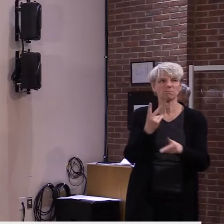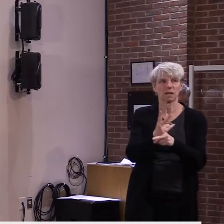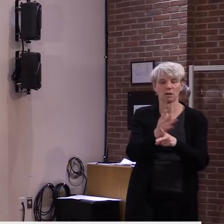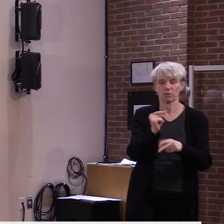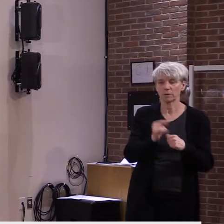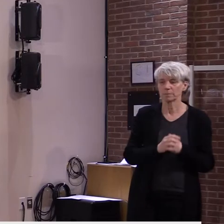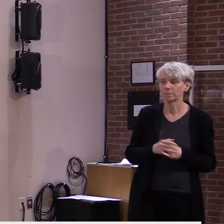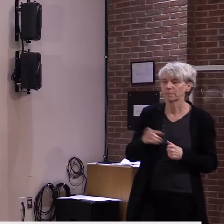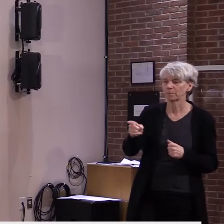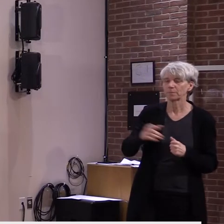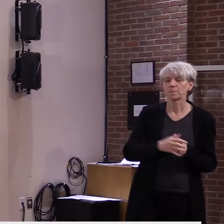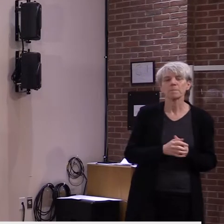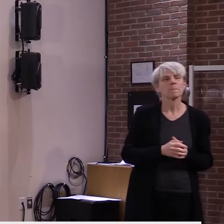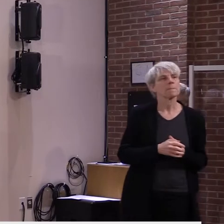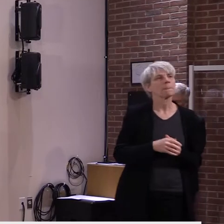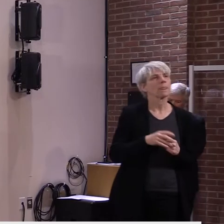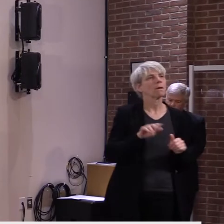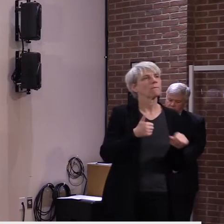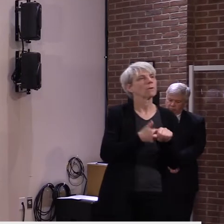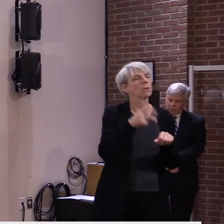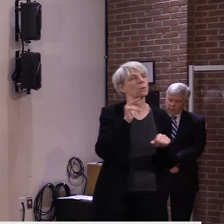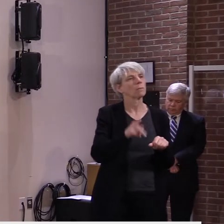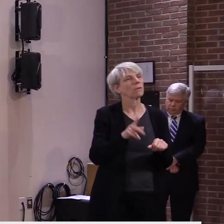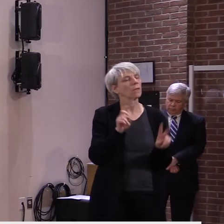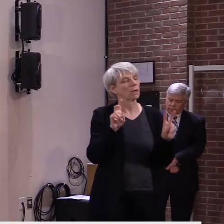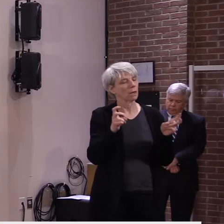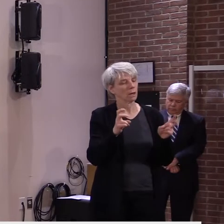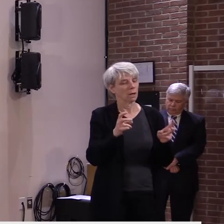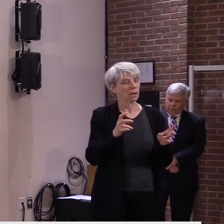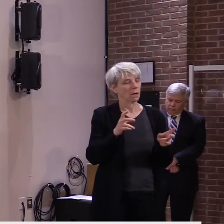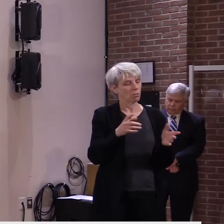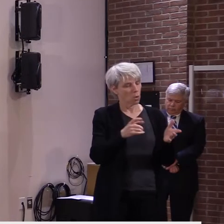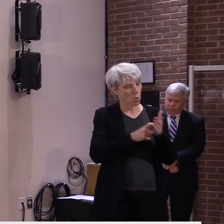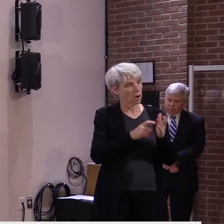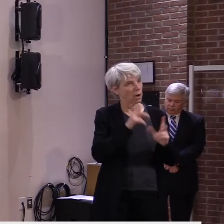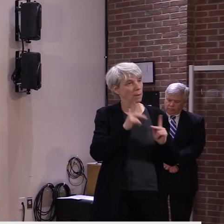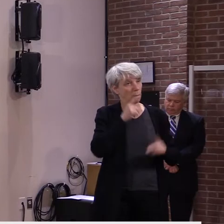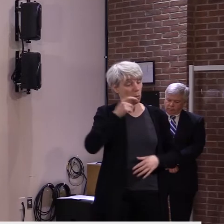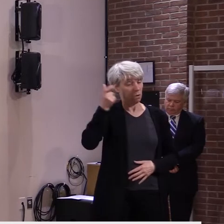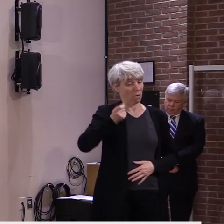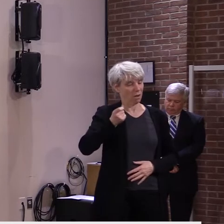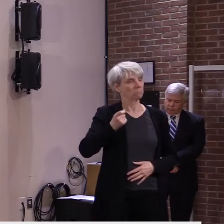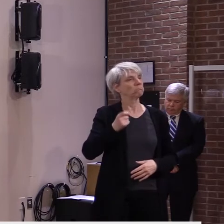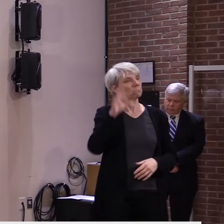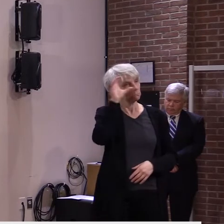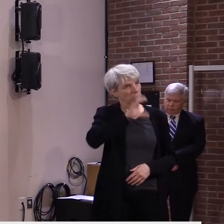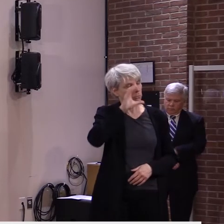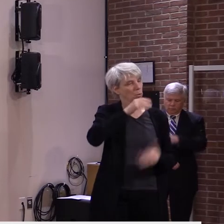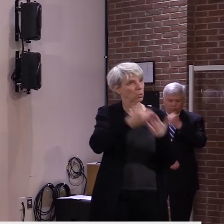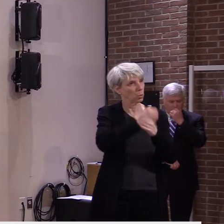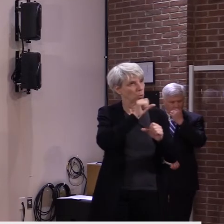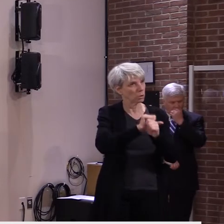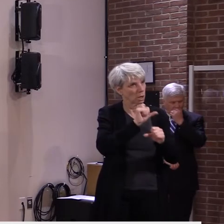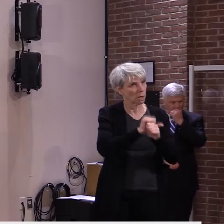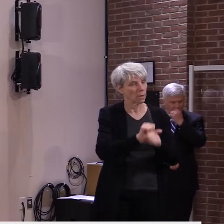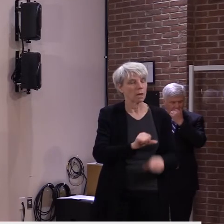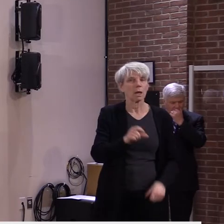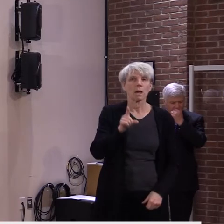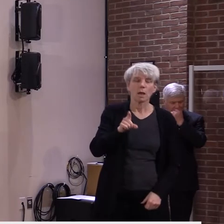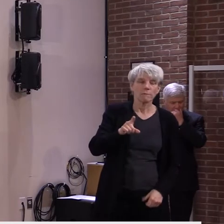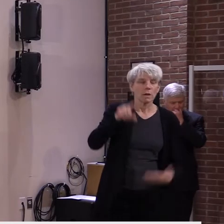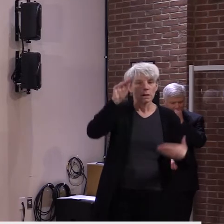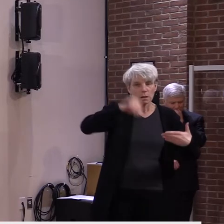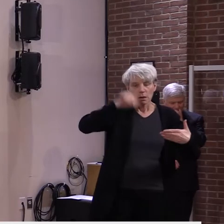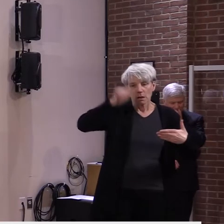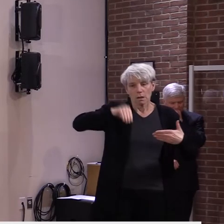is there any evidence that the work search requirements and, you know, just the kind of paperwork hassle is going to discourage